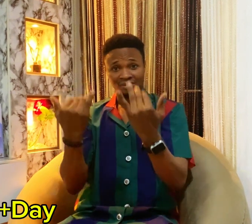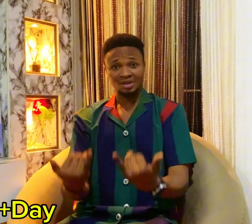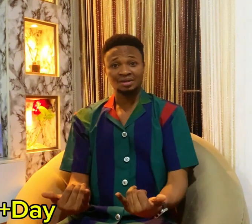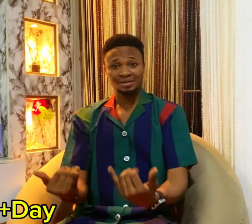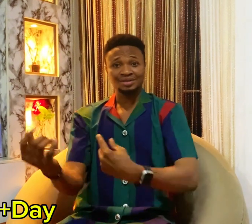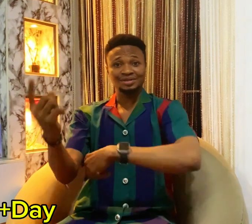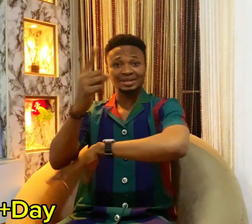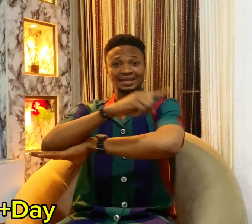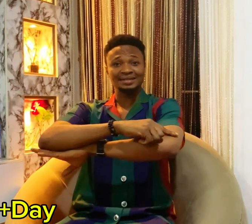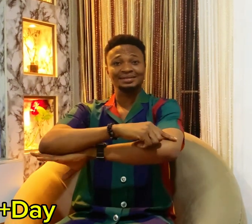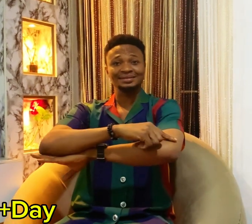Today.